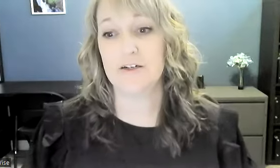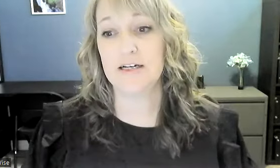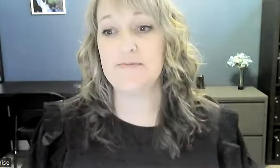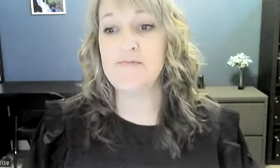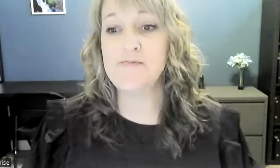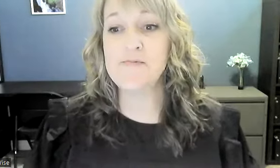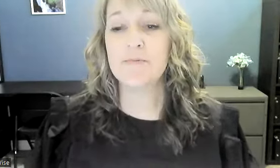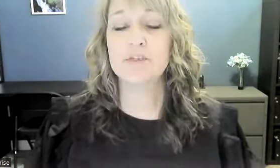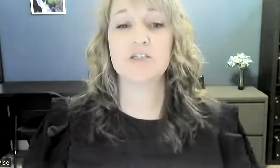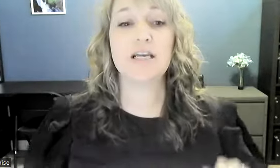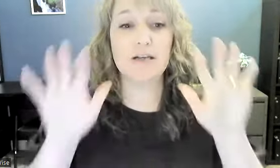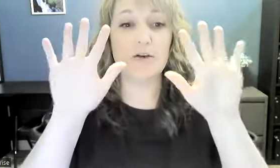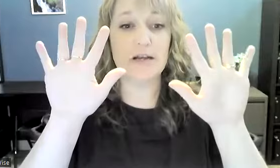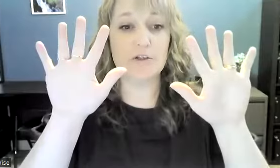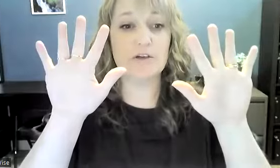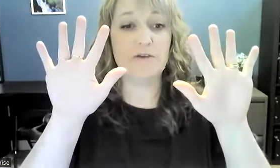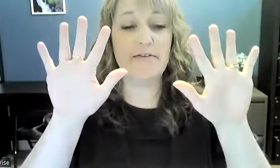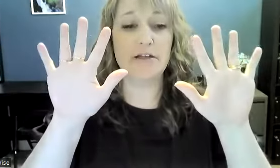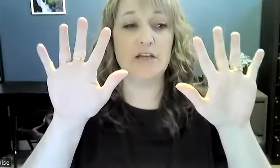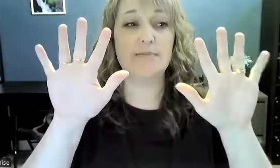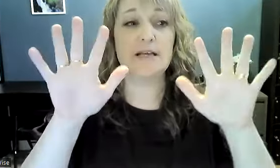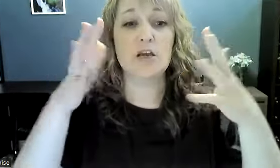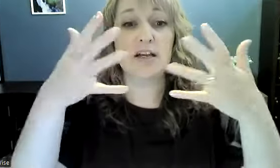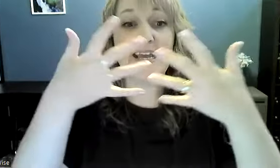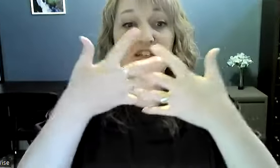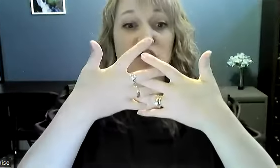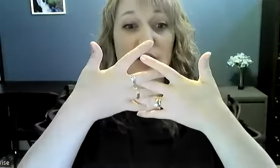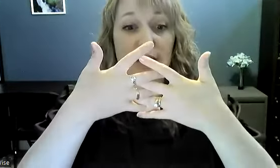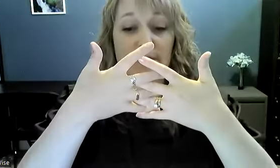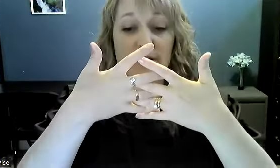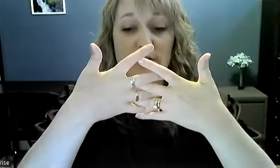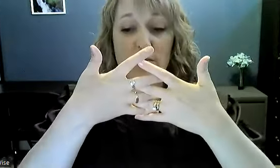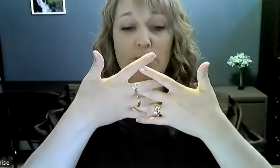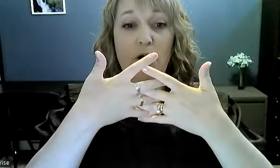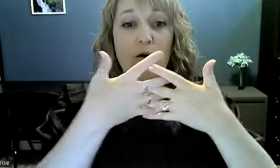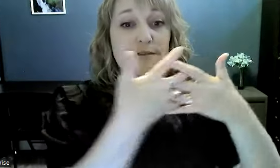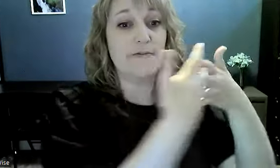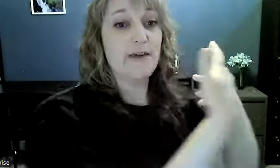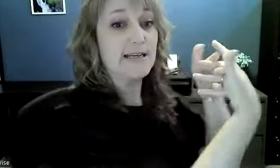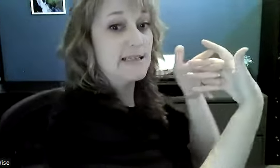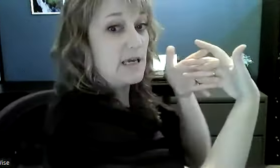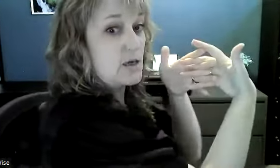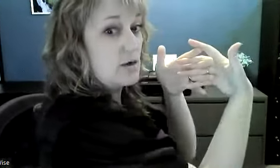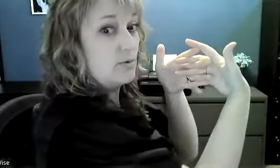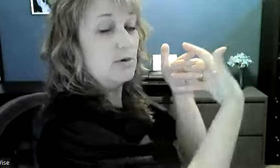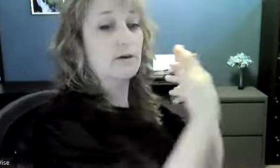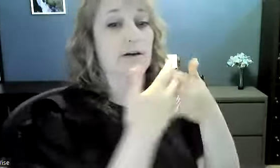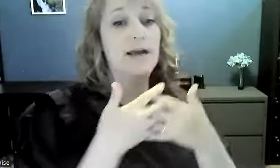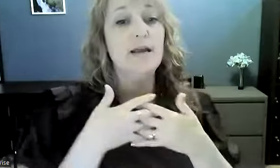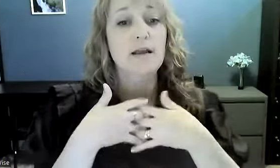Cafeteria. Machine. All right, you want 2 5-hand shapes. You're going to interlock your fingers with your palms facing you. All right,